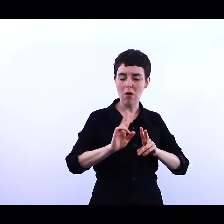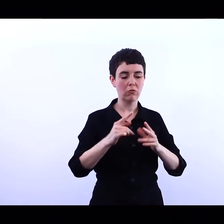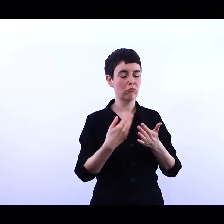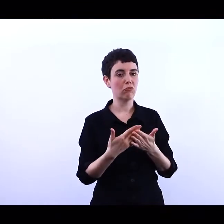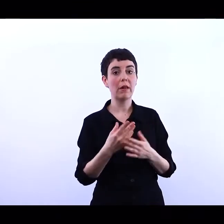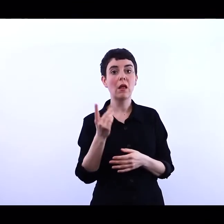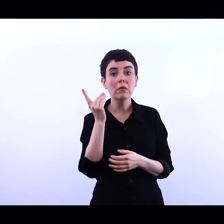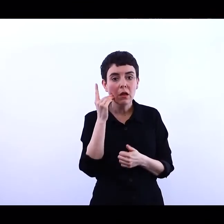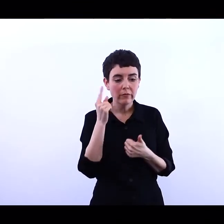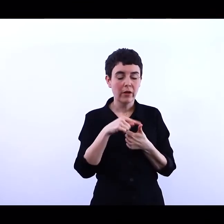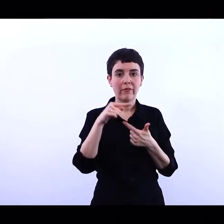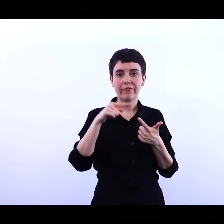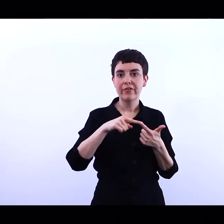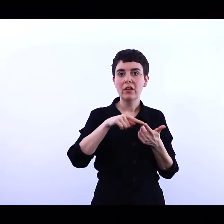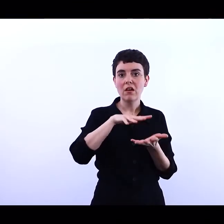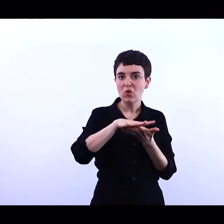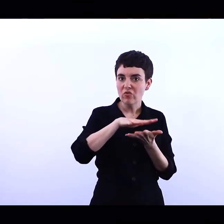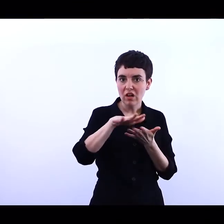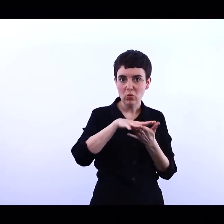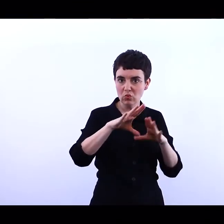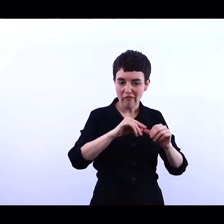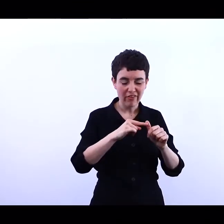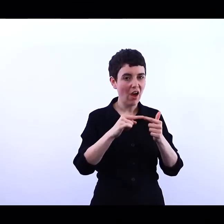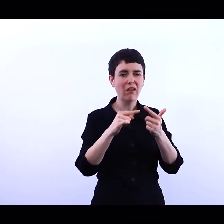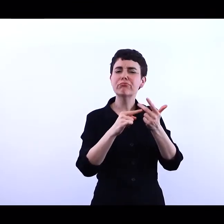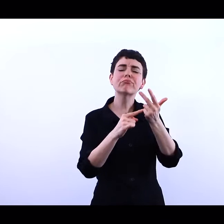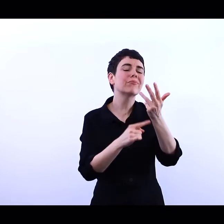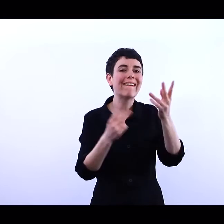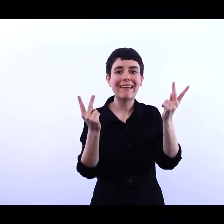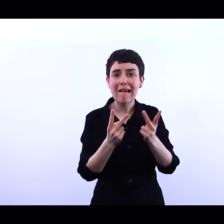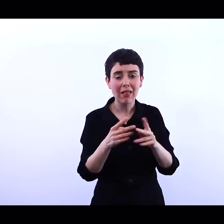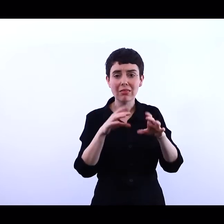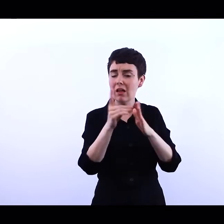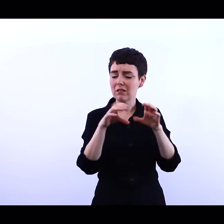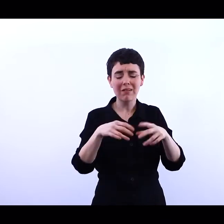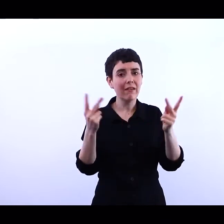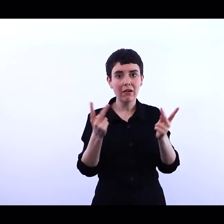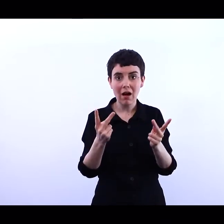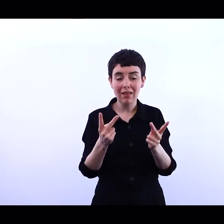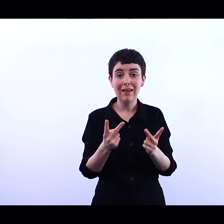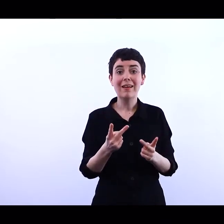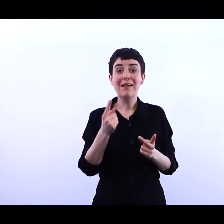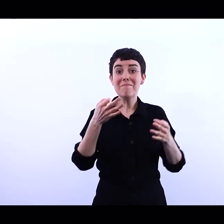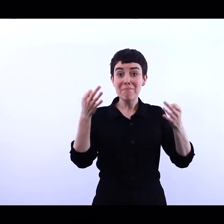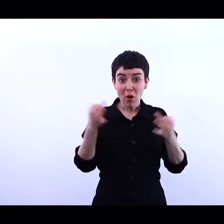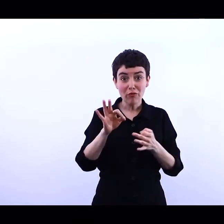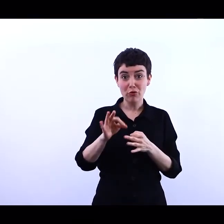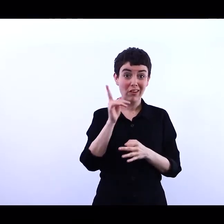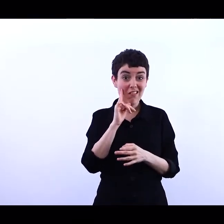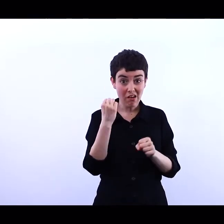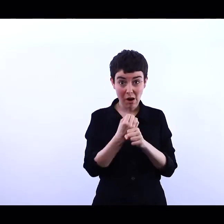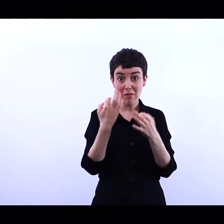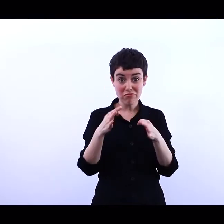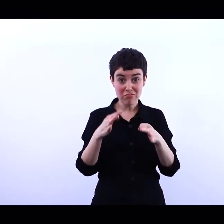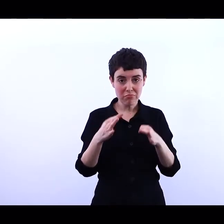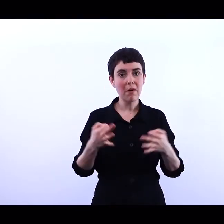to analytics or even artificial intelligence. Every tool that they need to use to do their job. Training